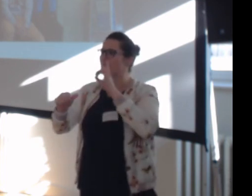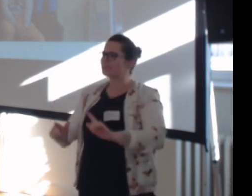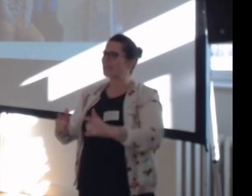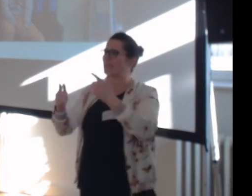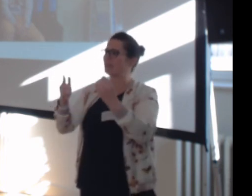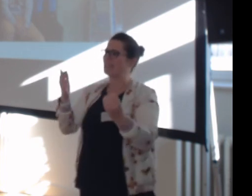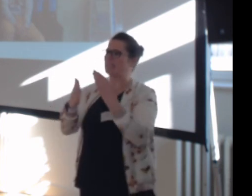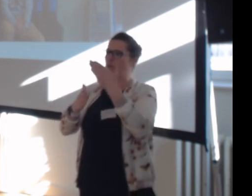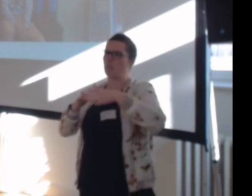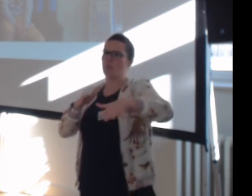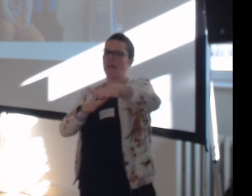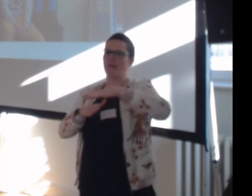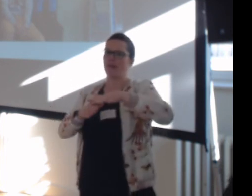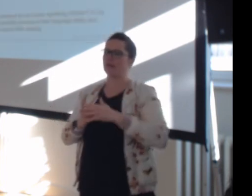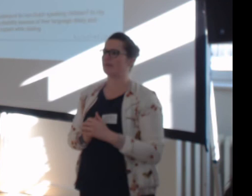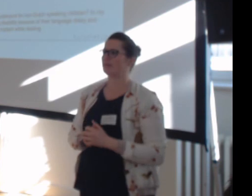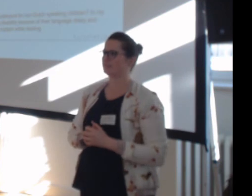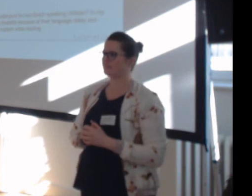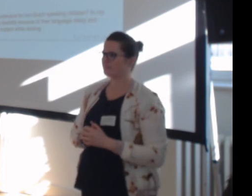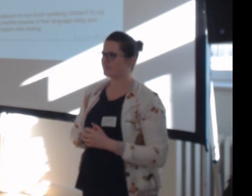the new neighborhood.